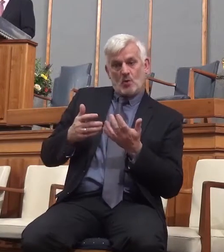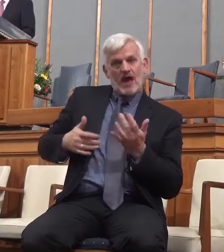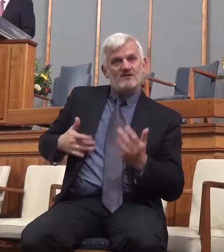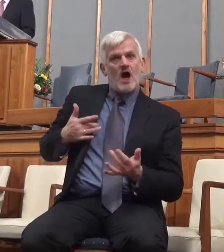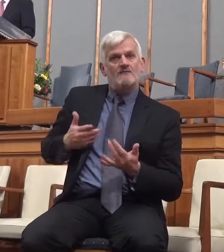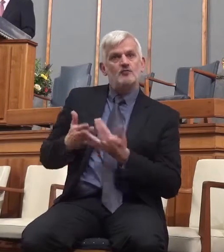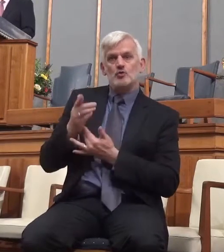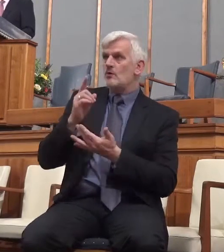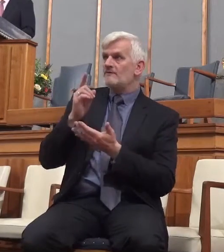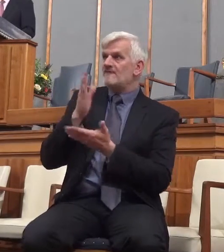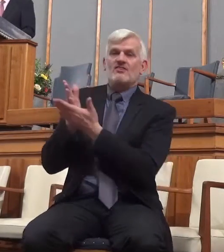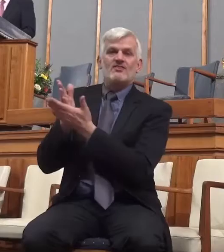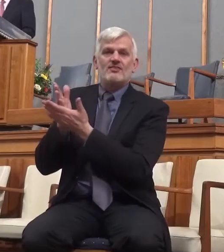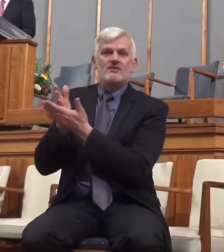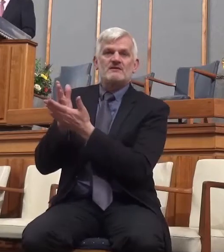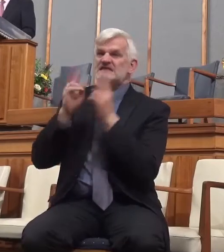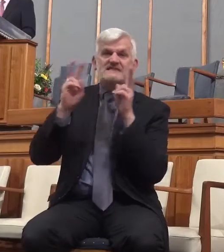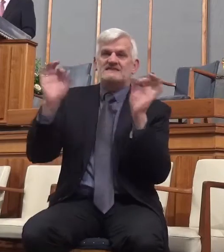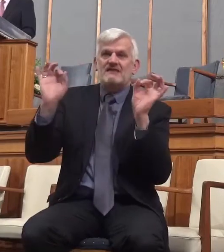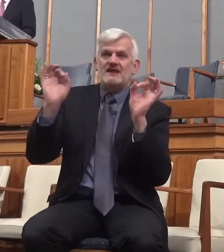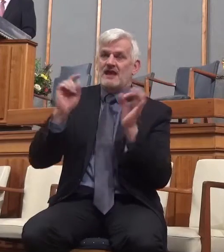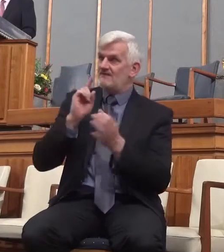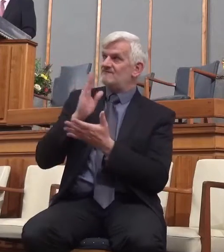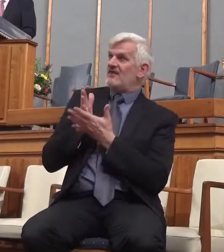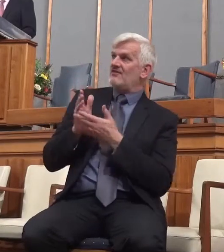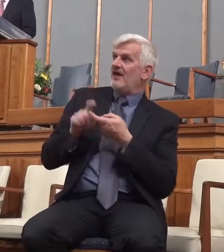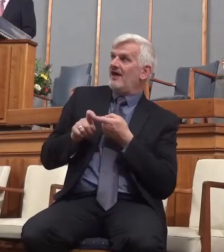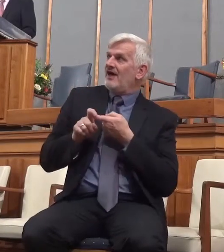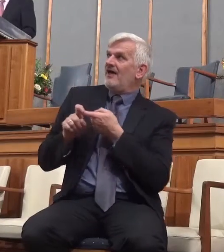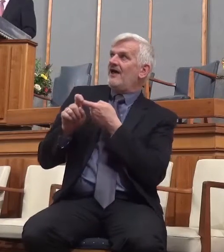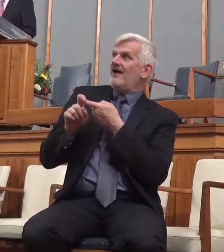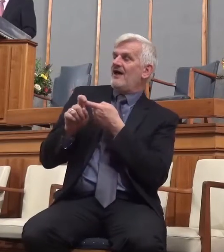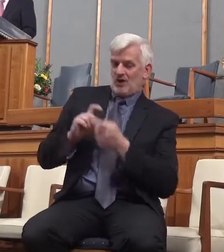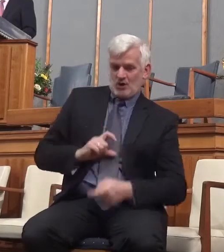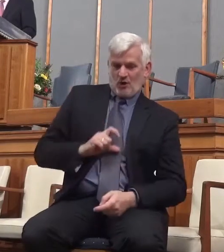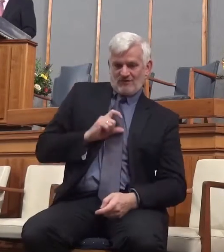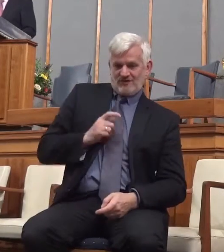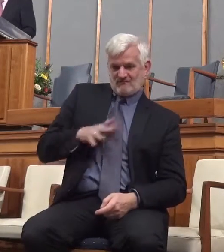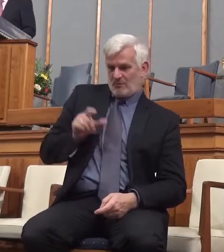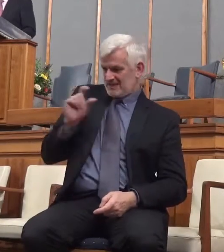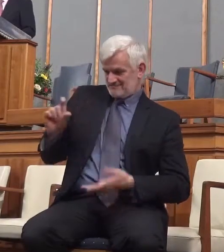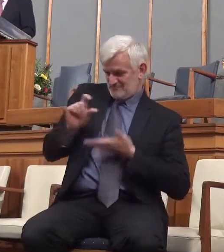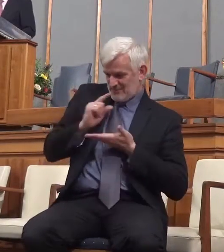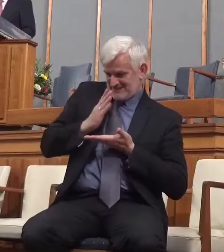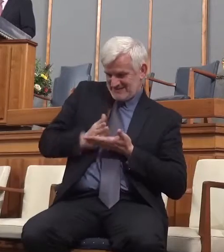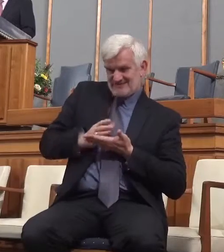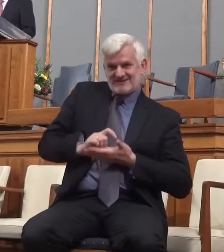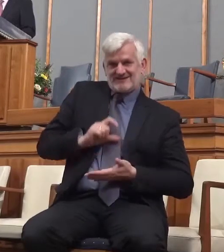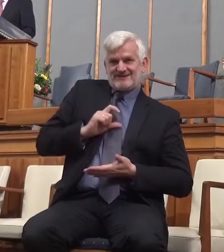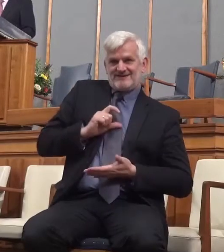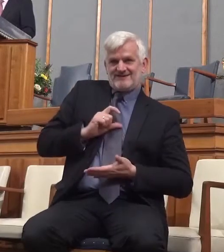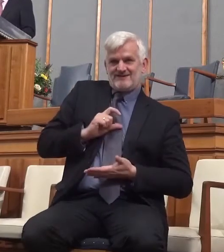by sight. We are confident, I say, and willing rather to be absent from the